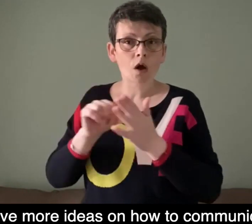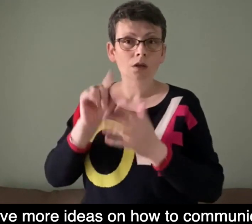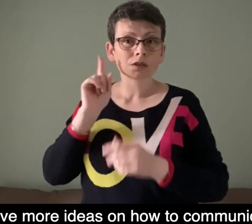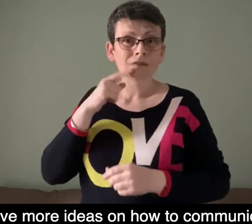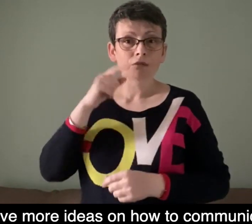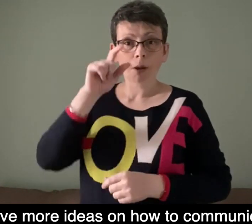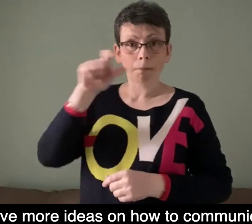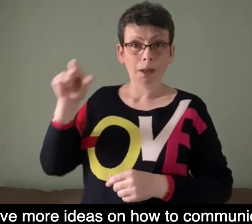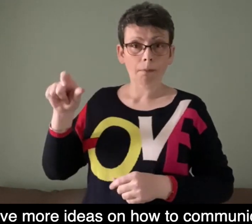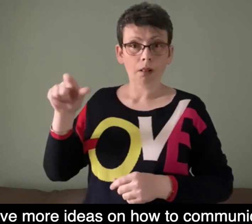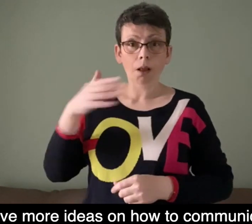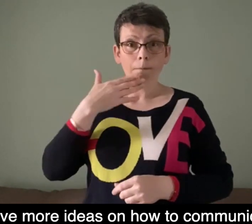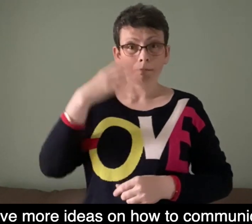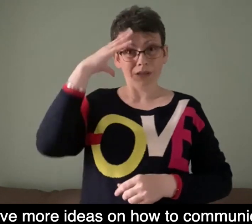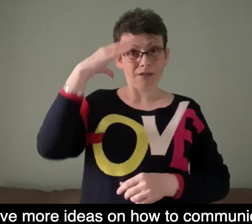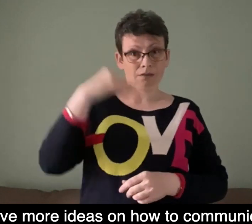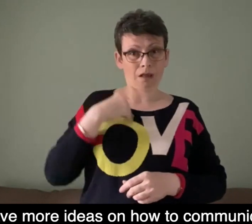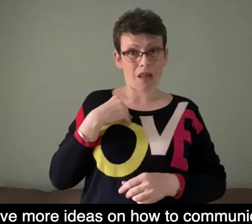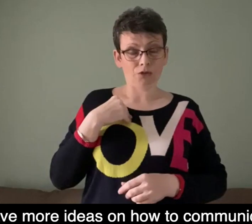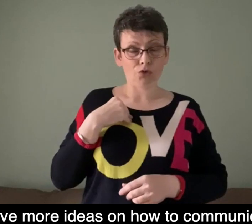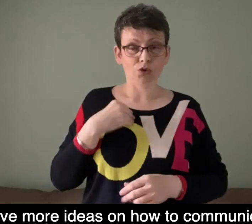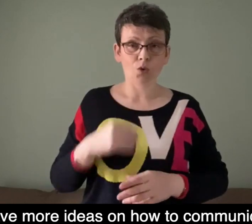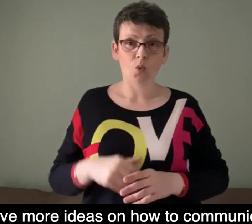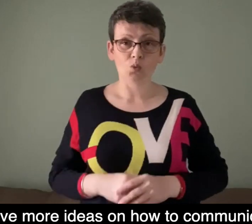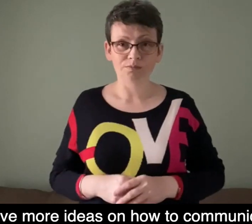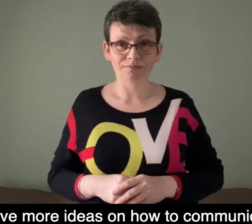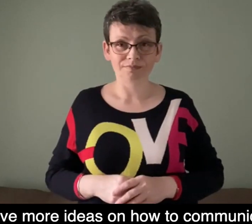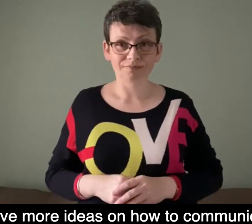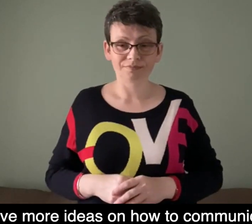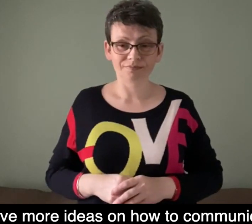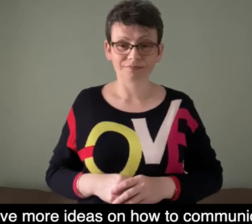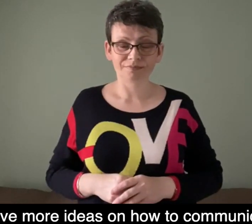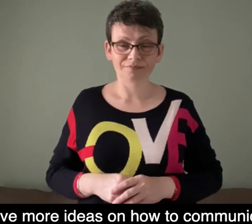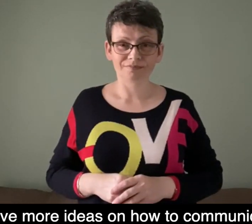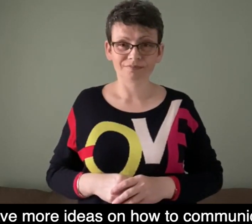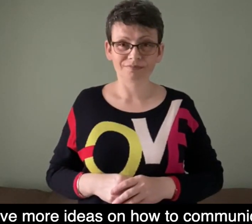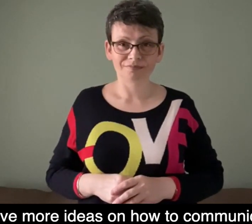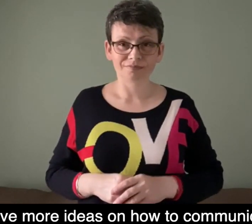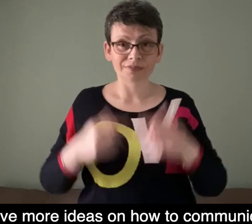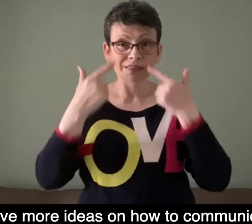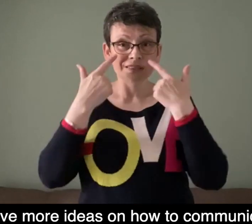Take care. Bye.